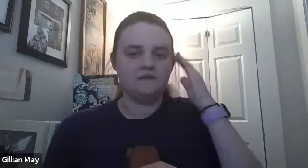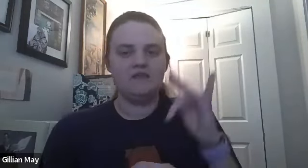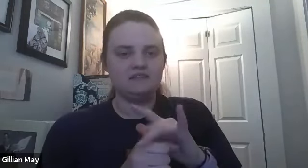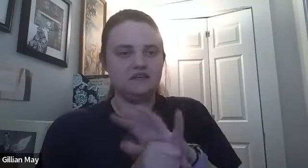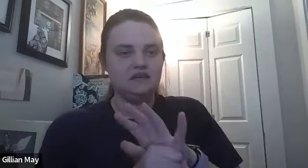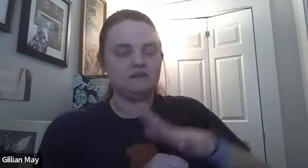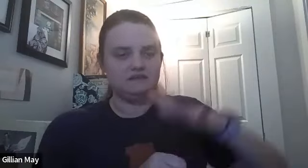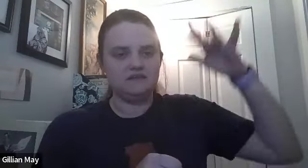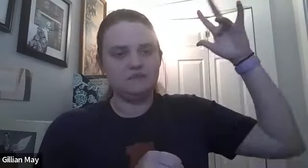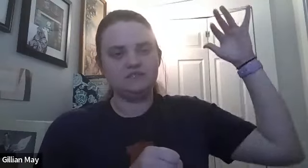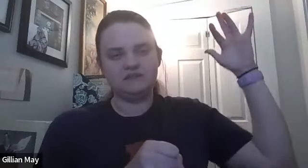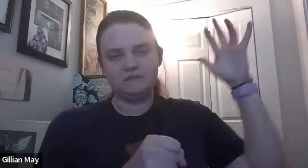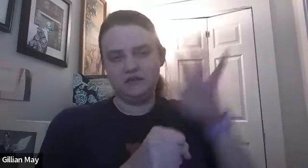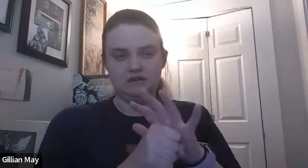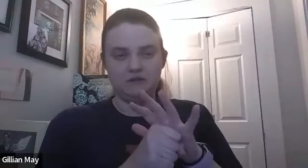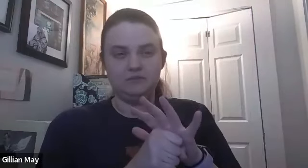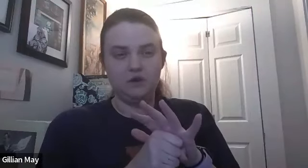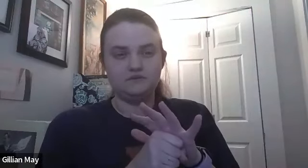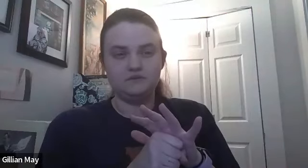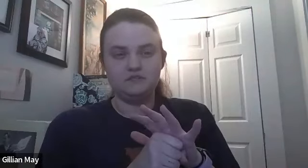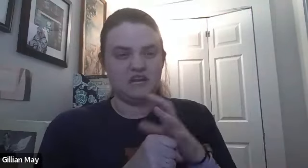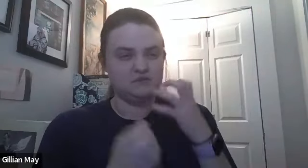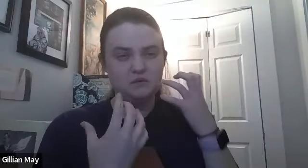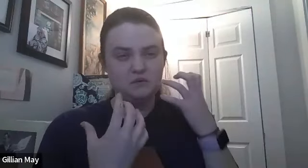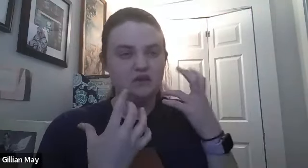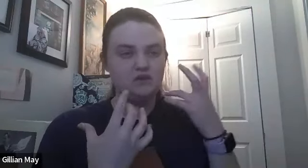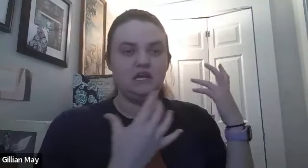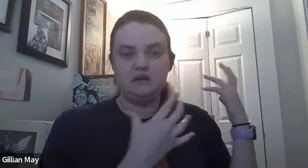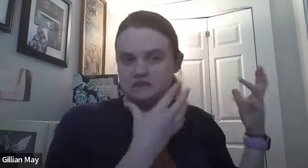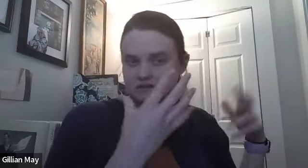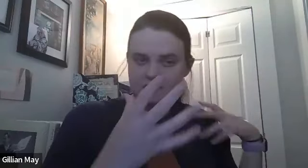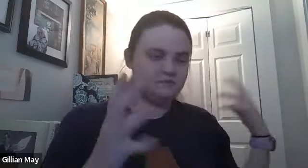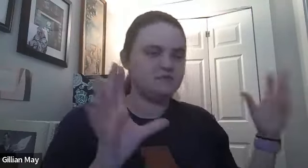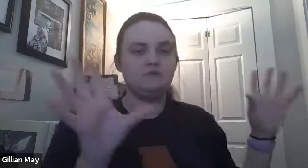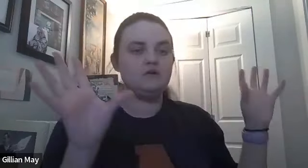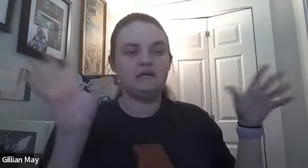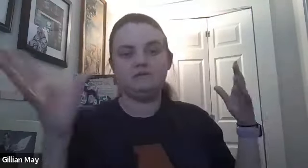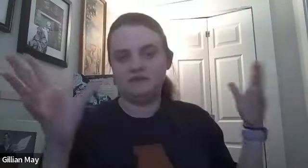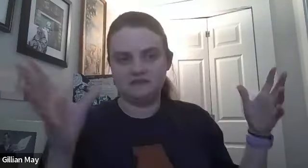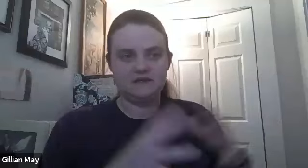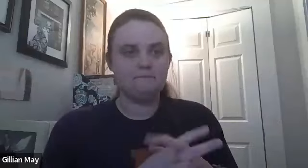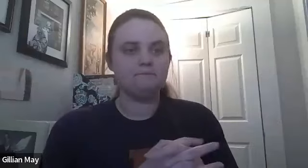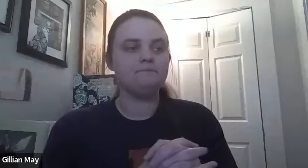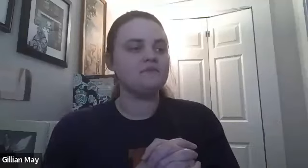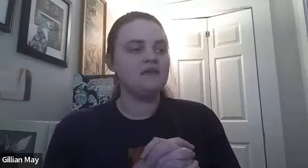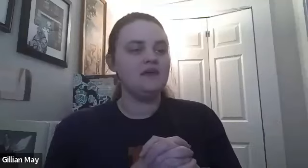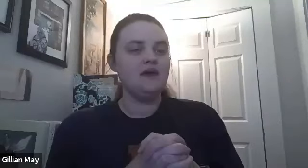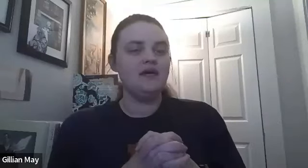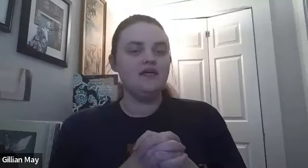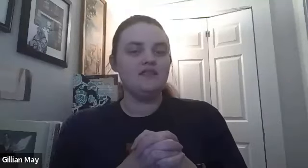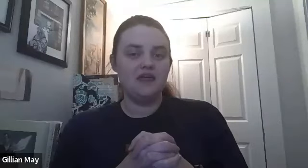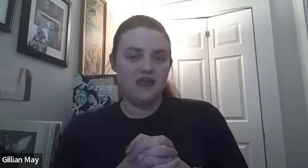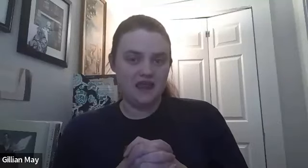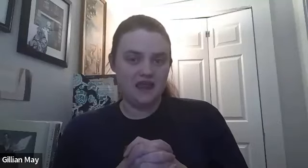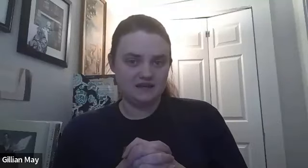And that's like I said, that one's like the meaning of like blow up. So it's like I'm so angry, I've been exploding, things like that. The next